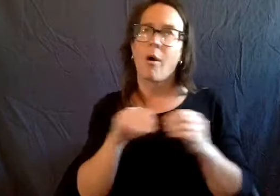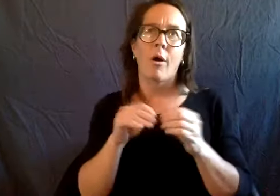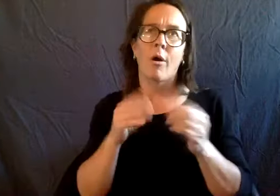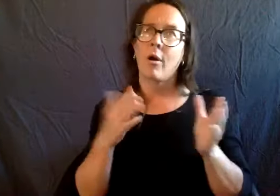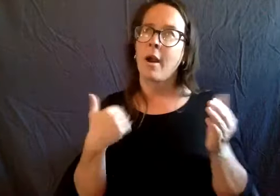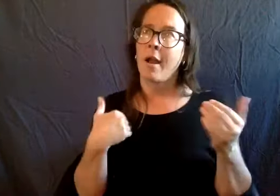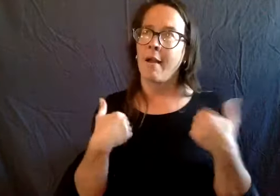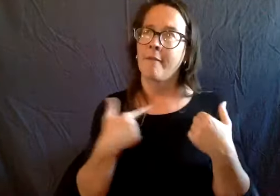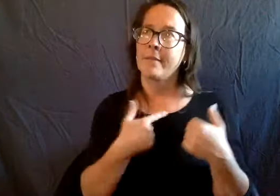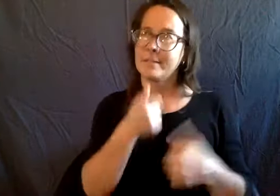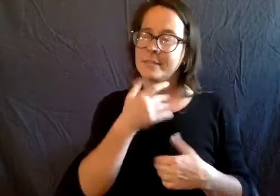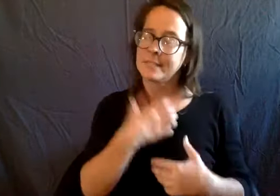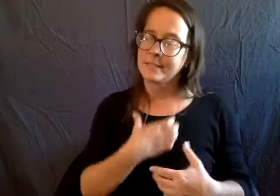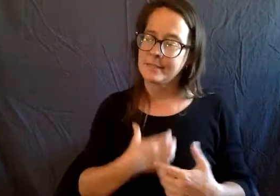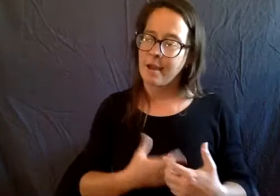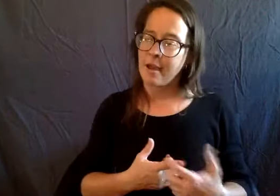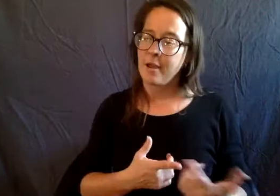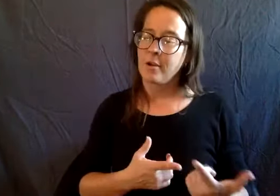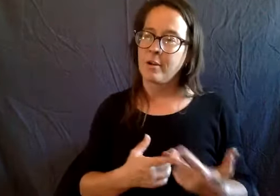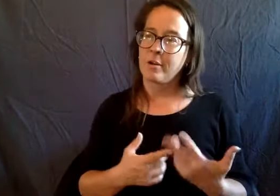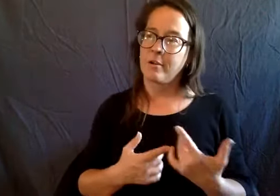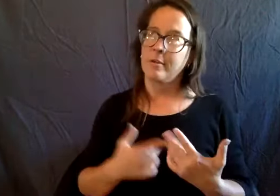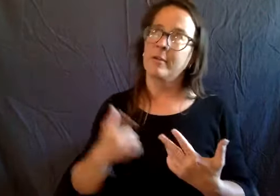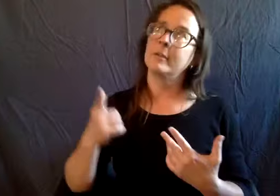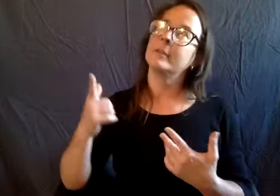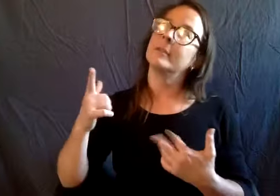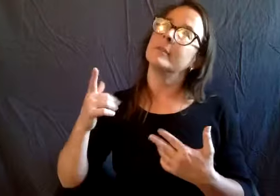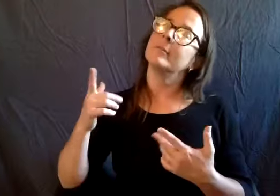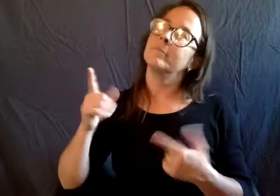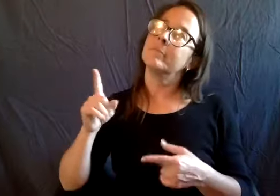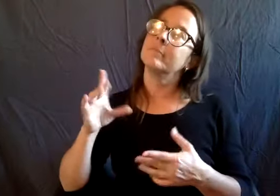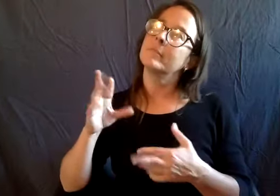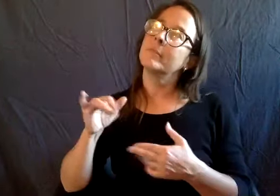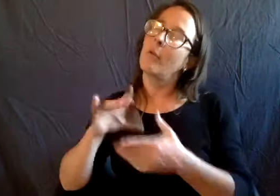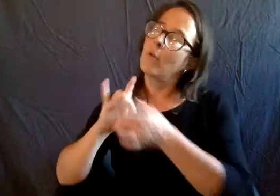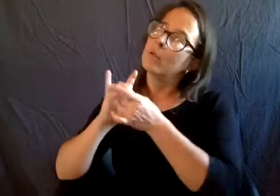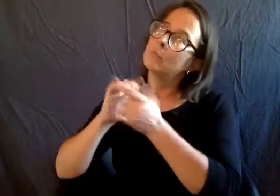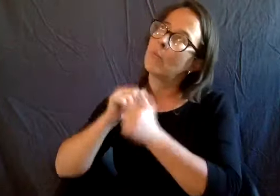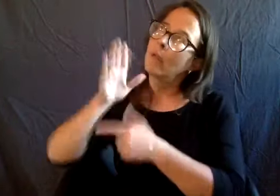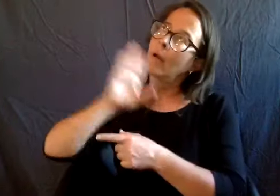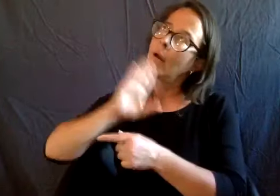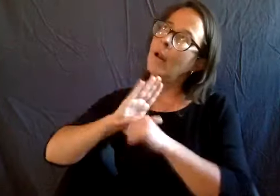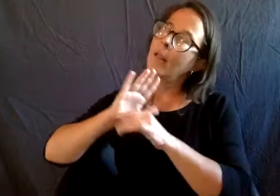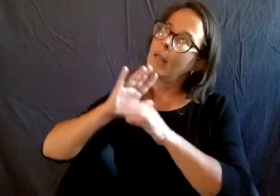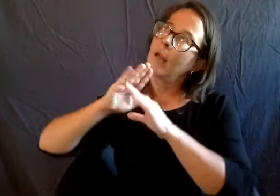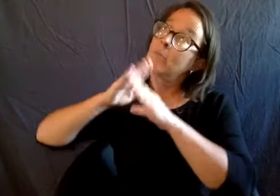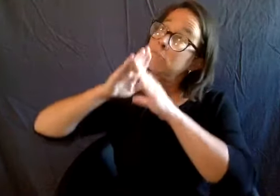to keep you from knowing who I truly, truly am. And one of the things these